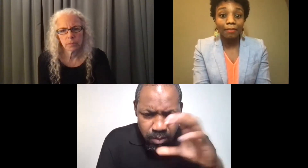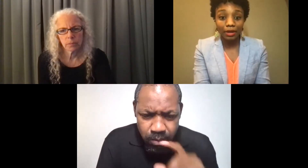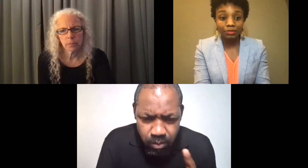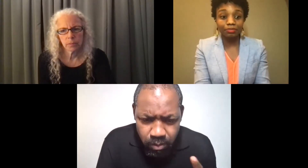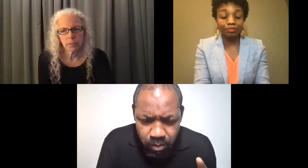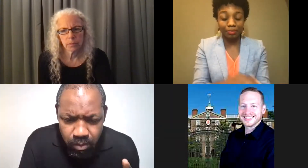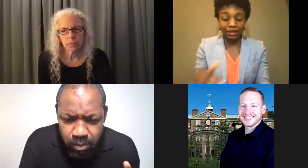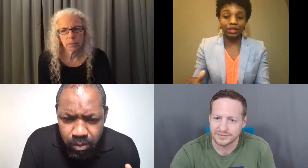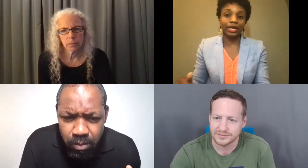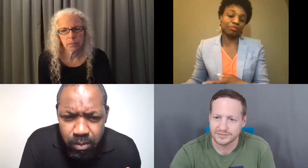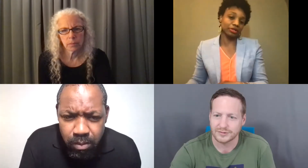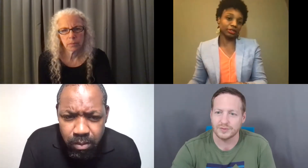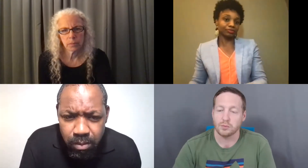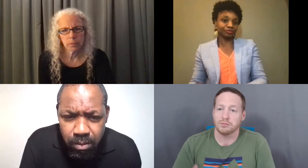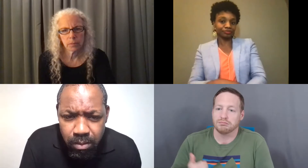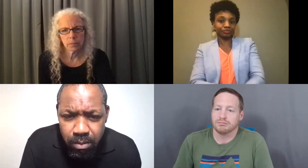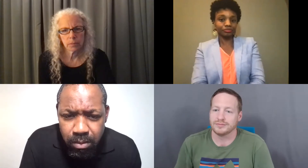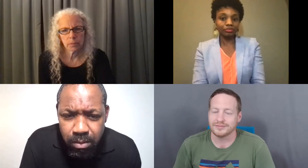must be in person.